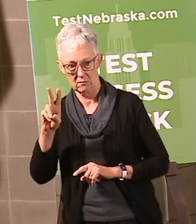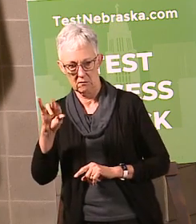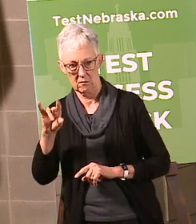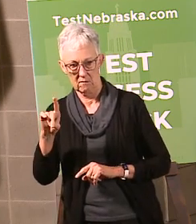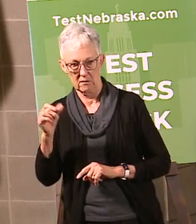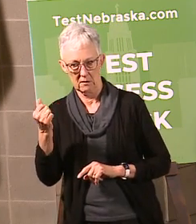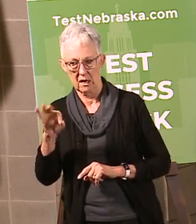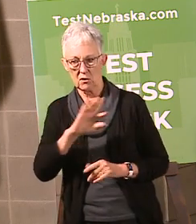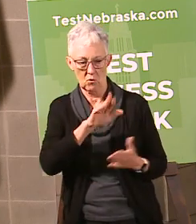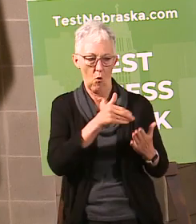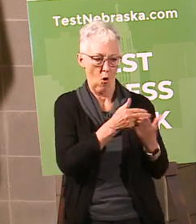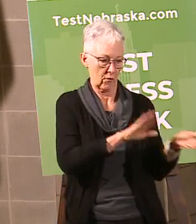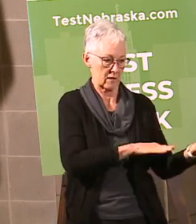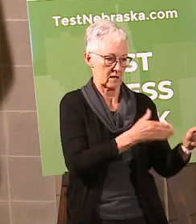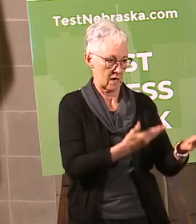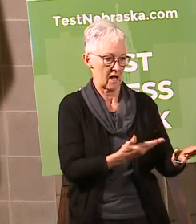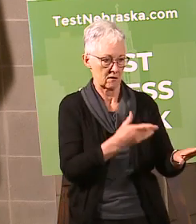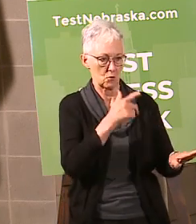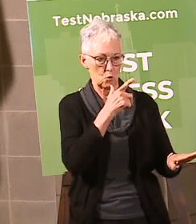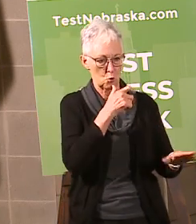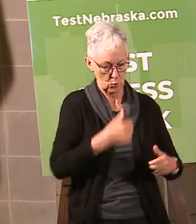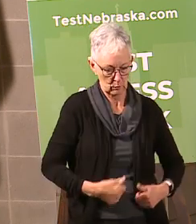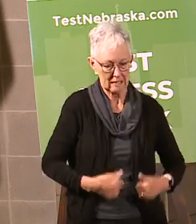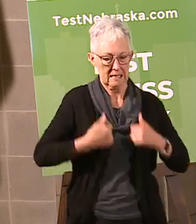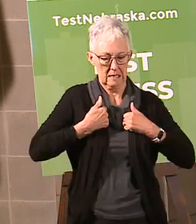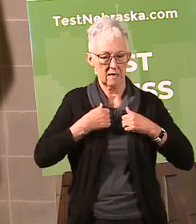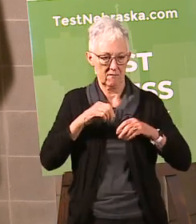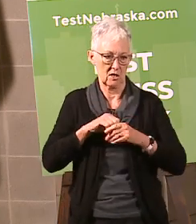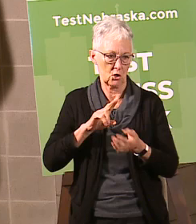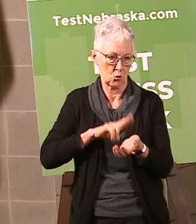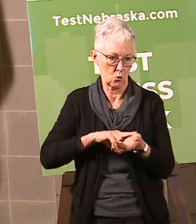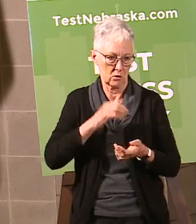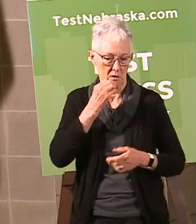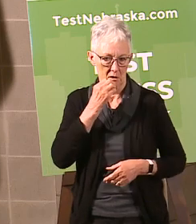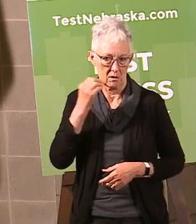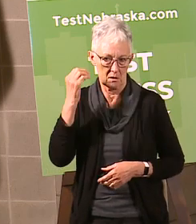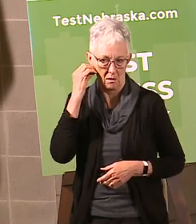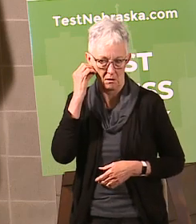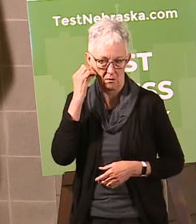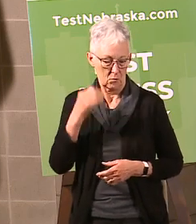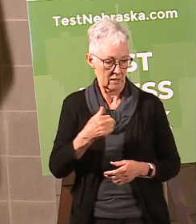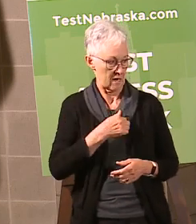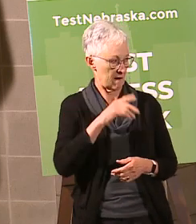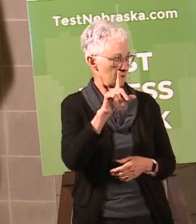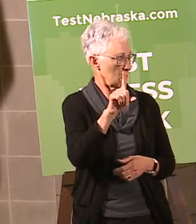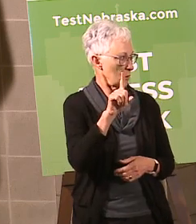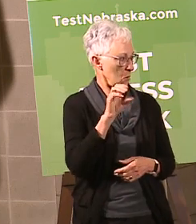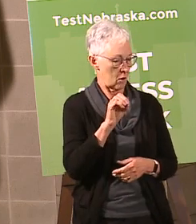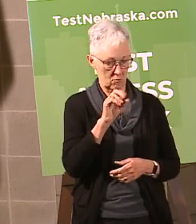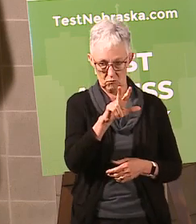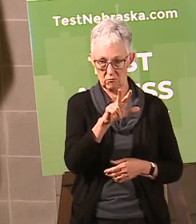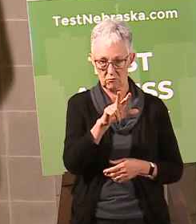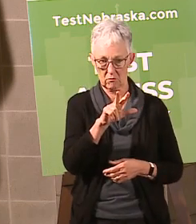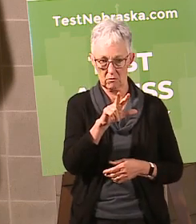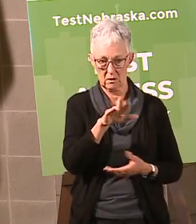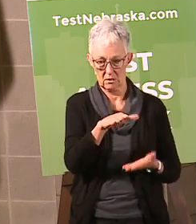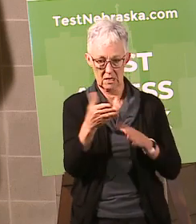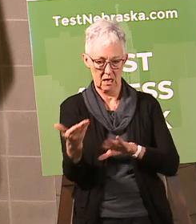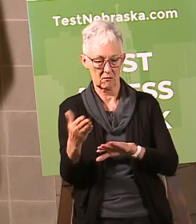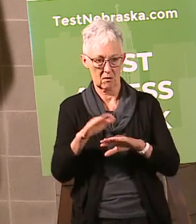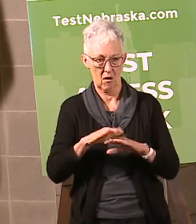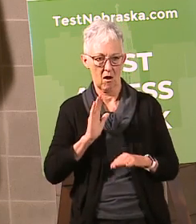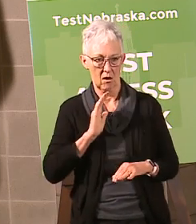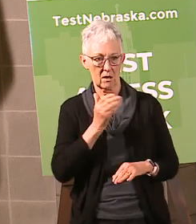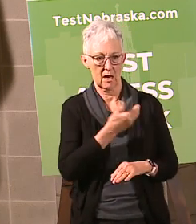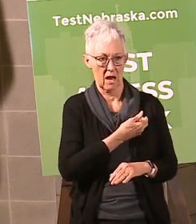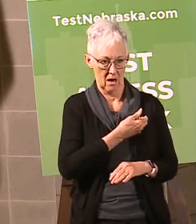residents, yes. So again, since we had 103 deaths reported today on our dashboard, it accounts for approximately 70% of our death